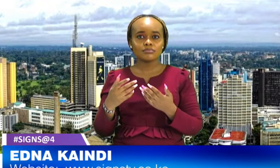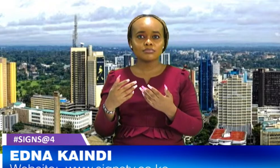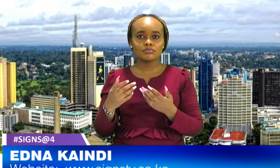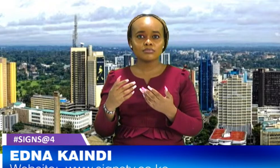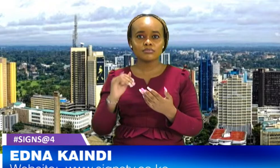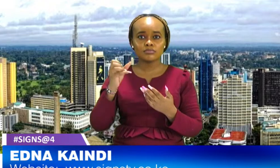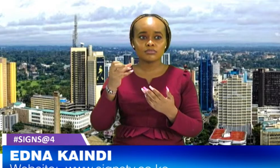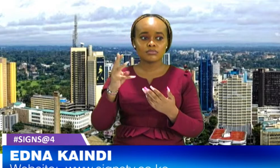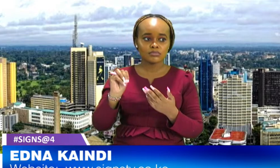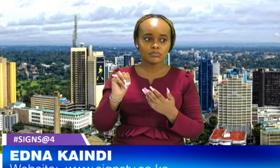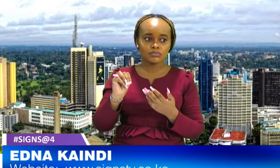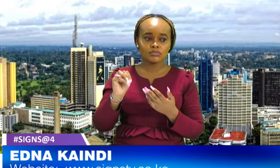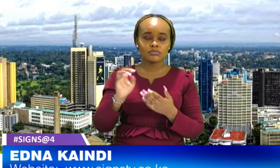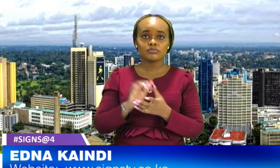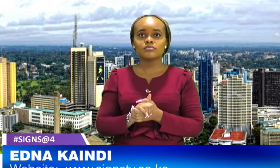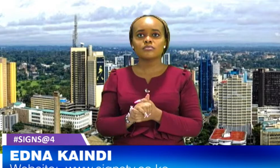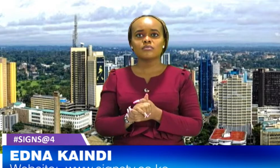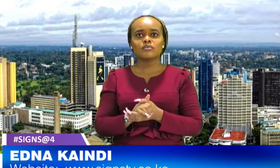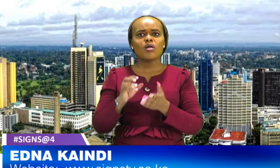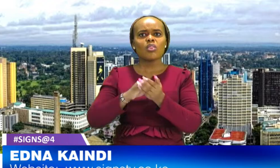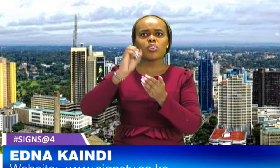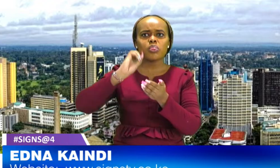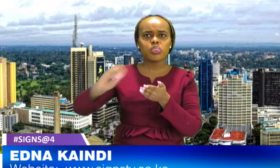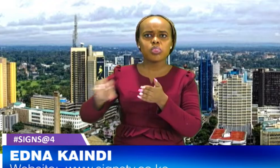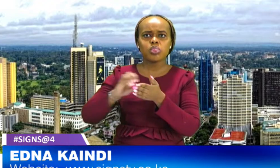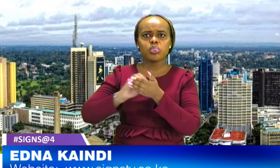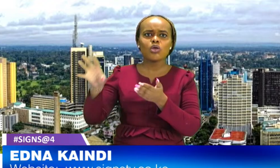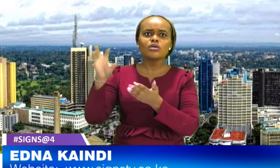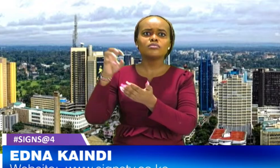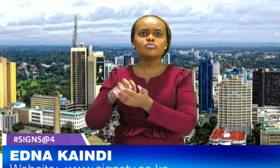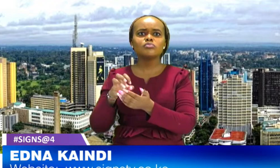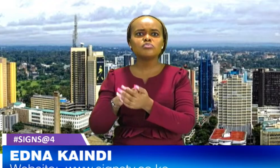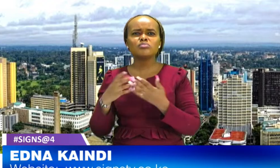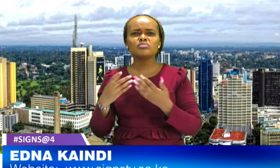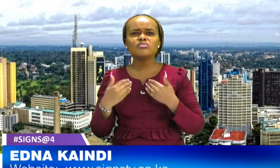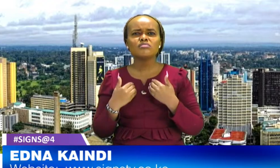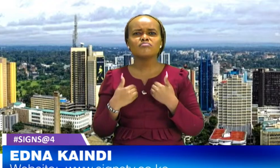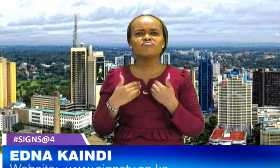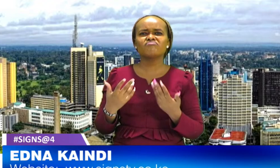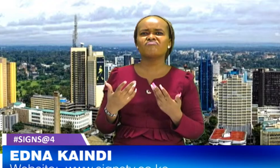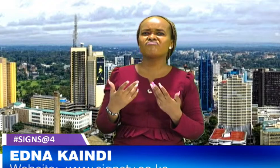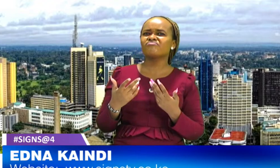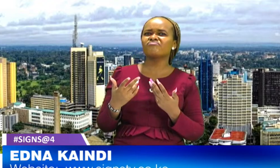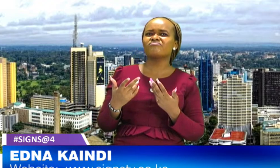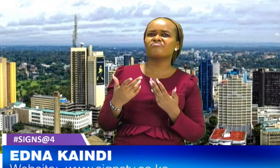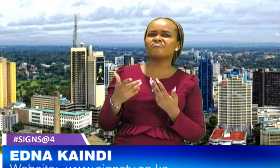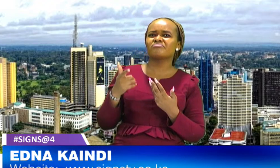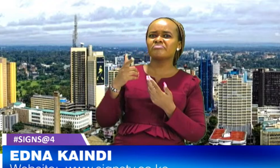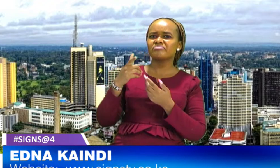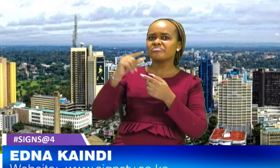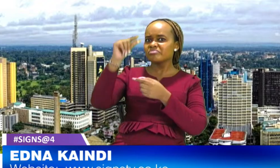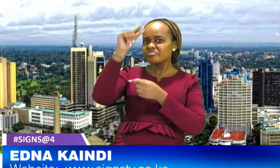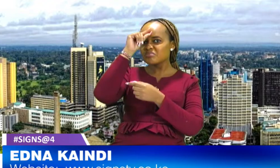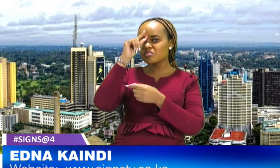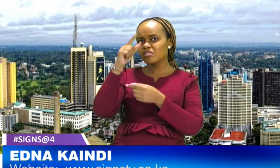Former President Uhuru Kenyatta's son, Jomo, has withdrawn a case he had sued the